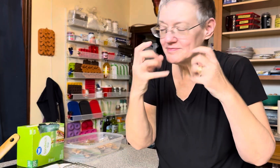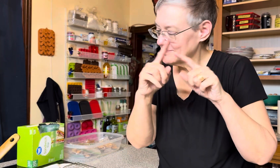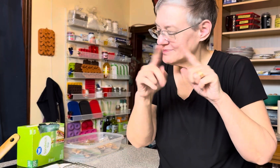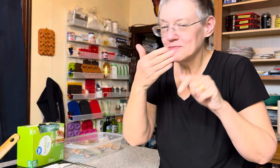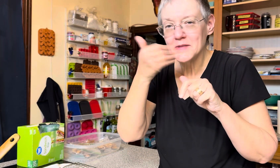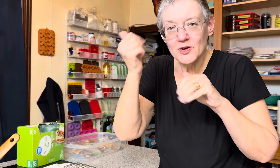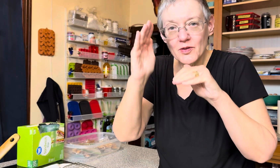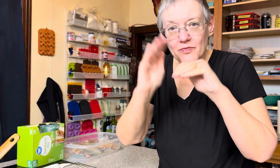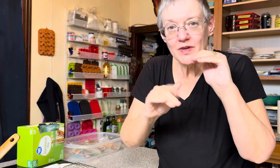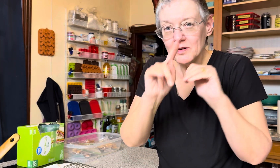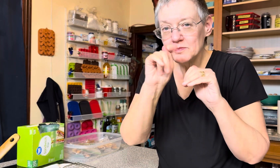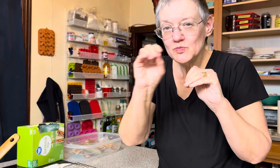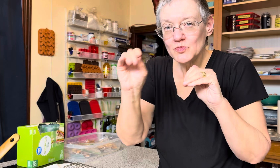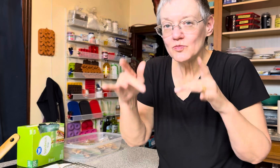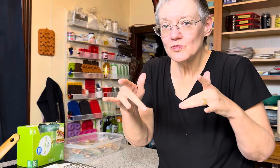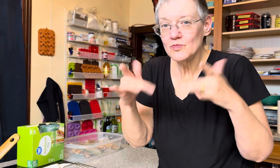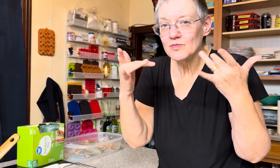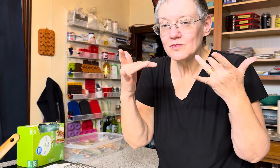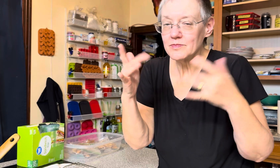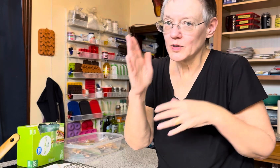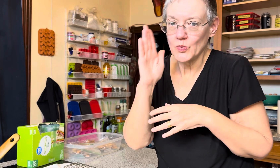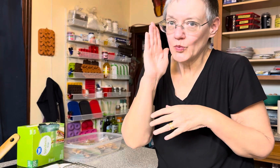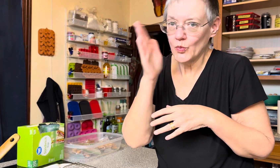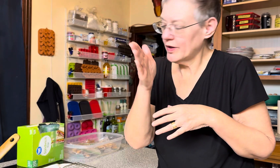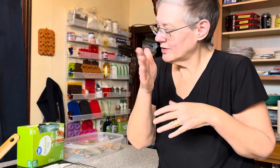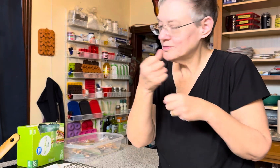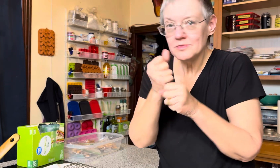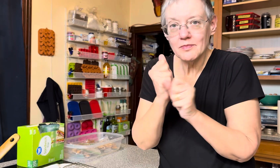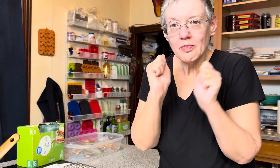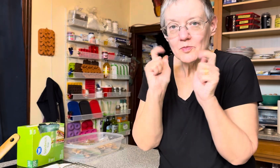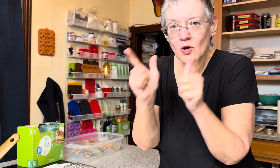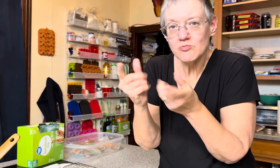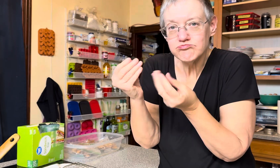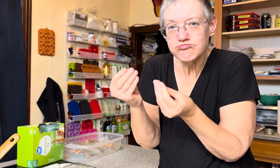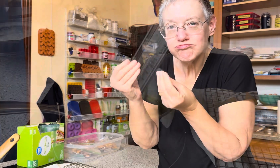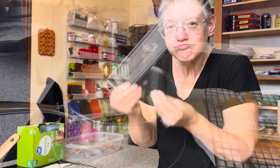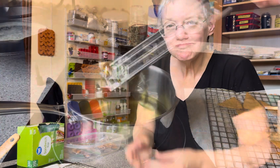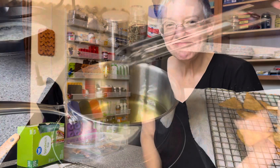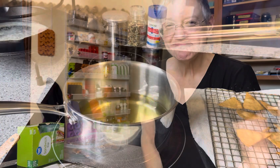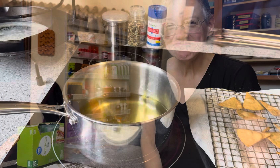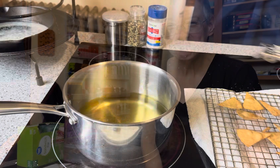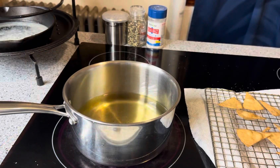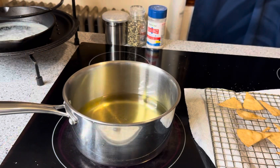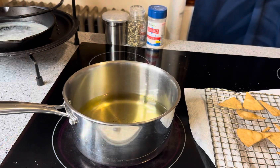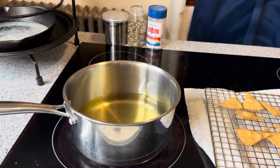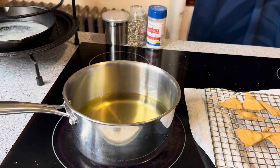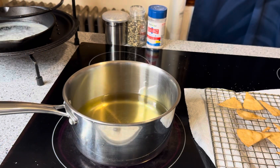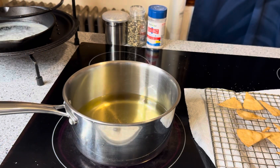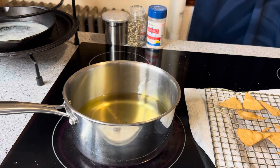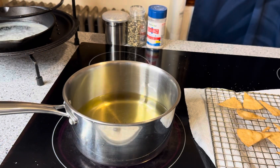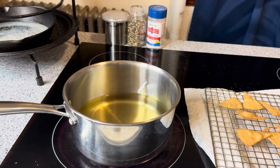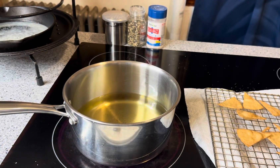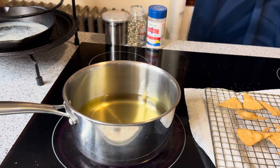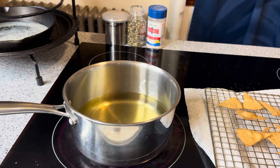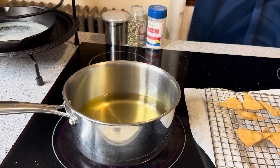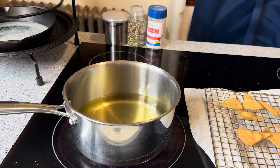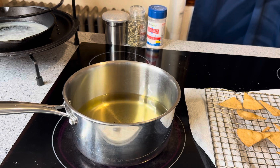I was concerned they were going to get too dark, but dark is better than too light because that's just going to make them all go soft in the baggies.